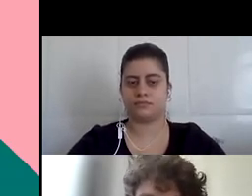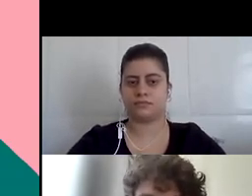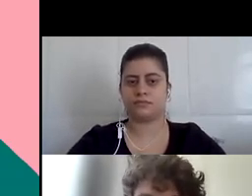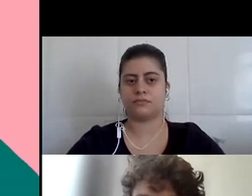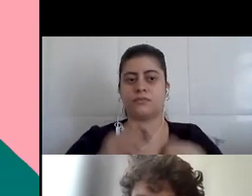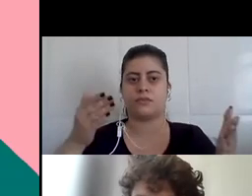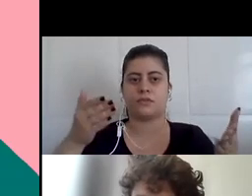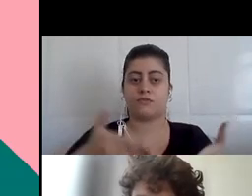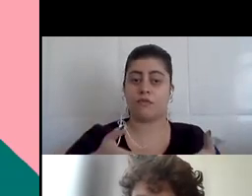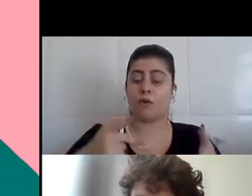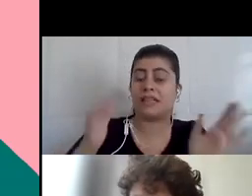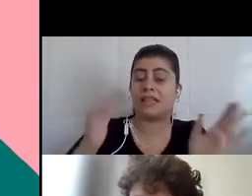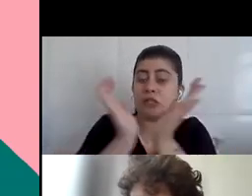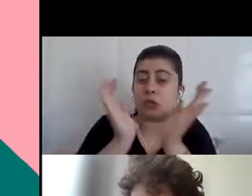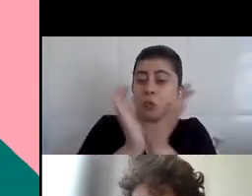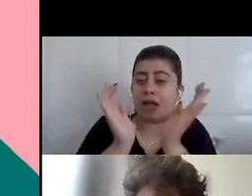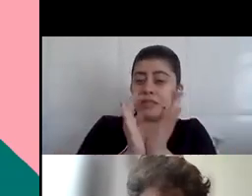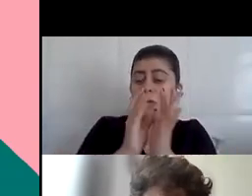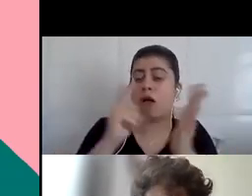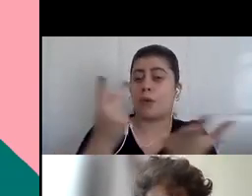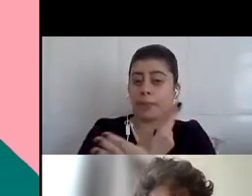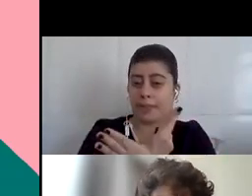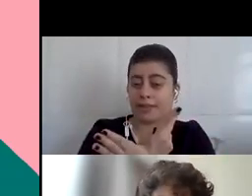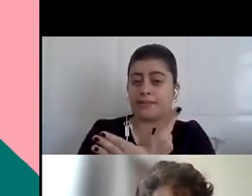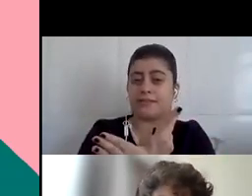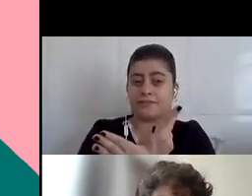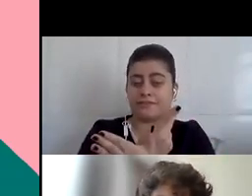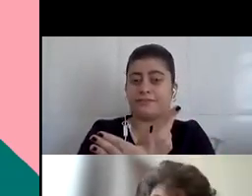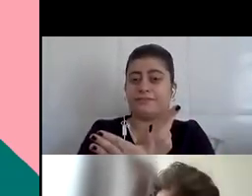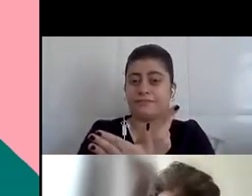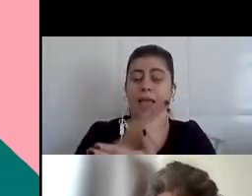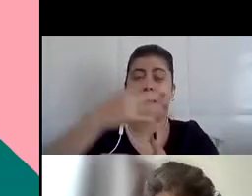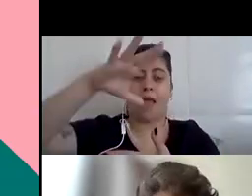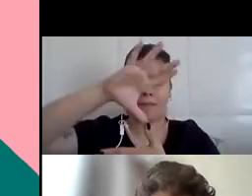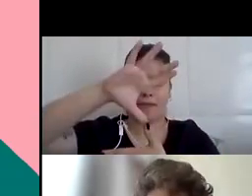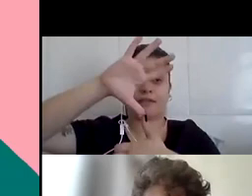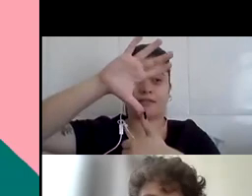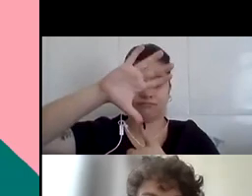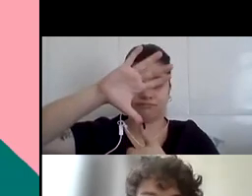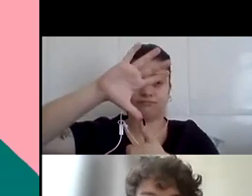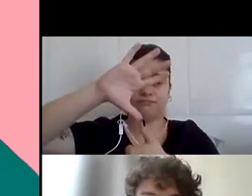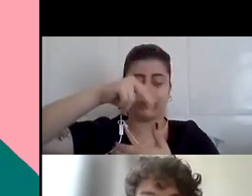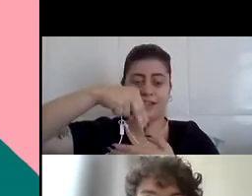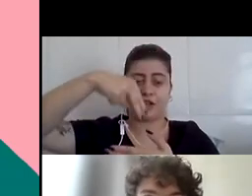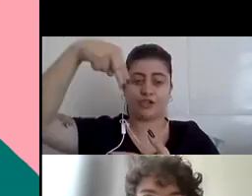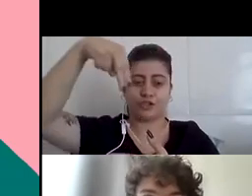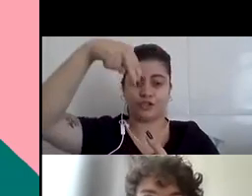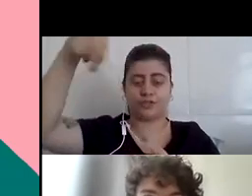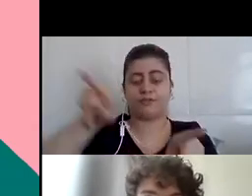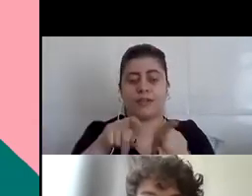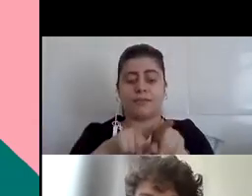say, in Latin America, and also telling you something about